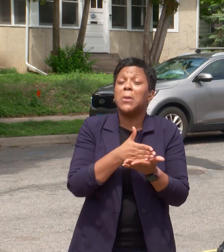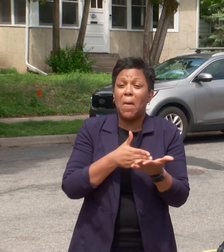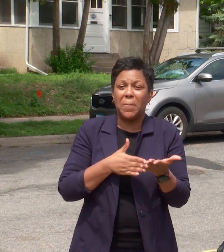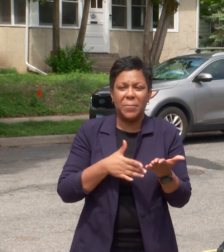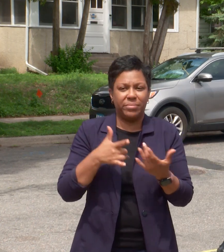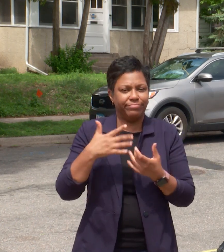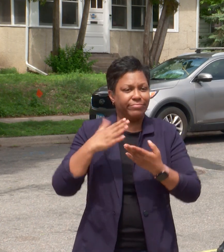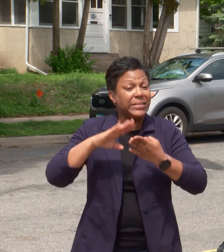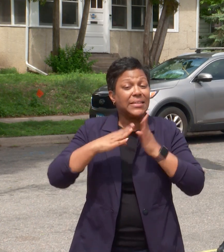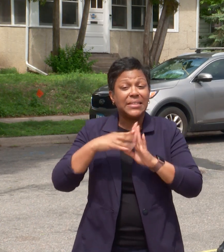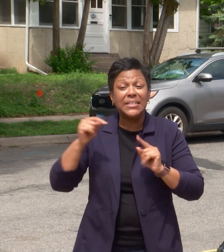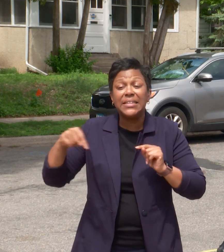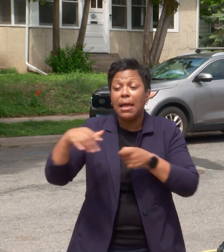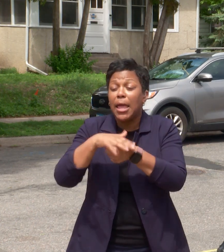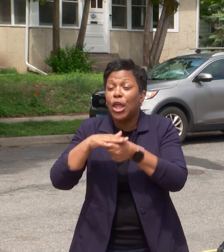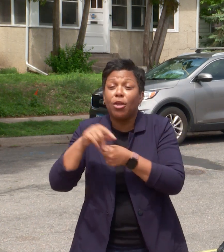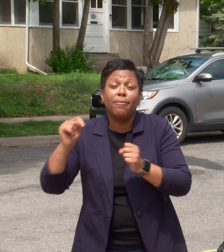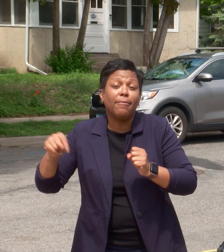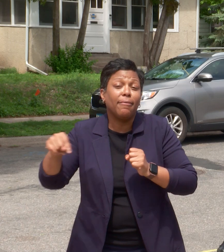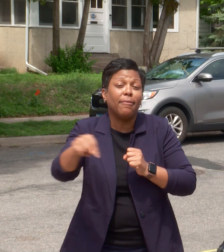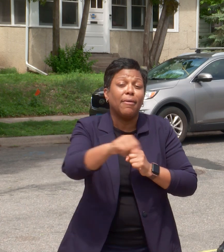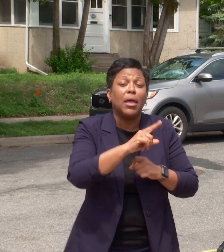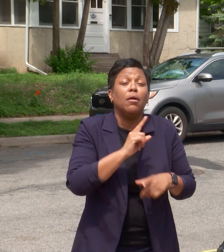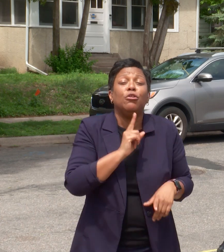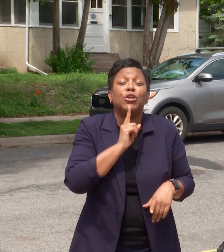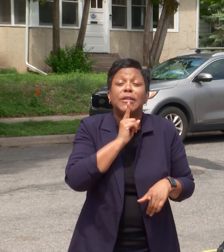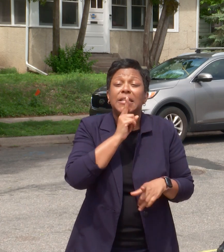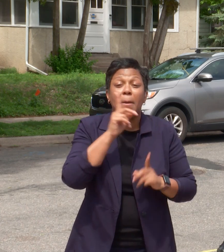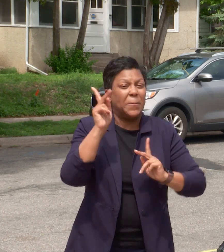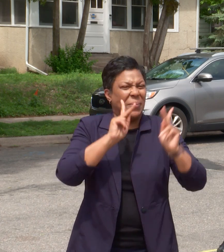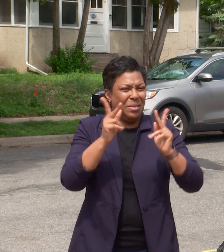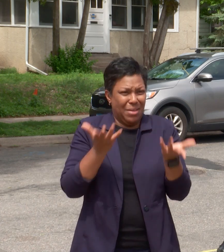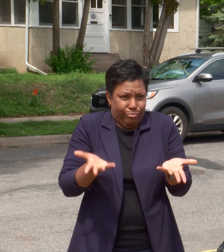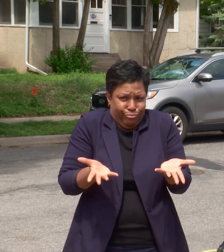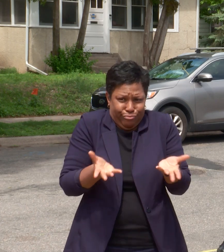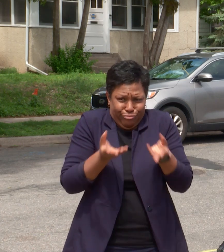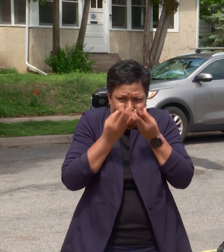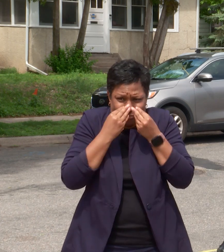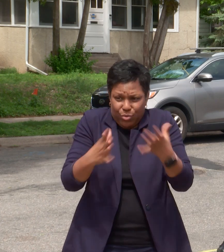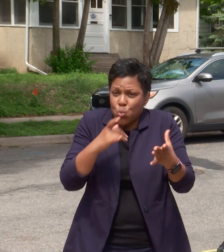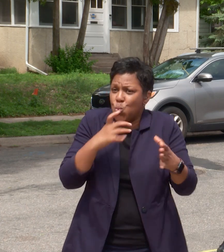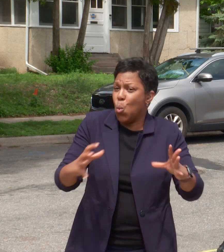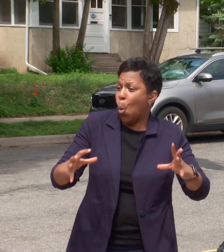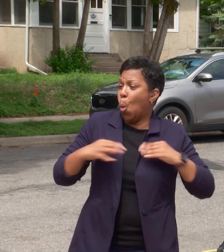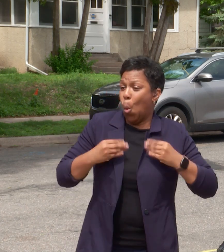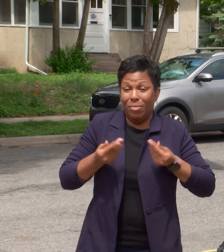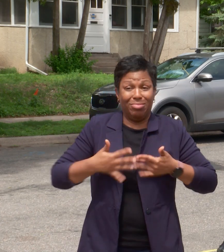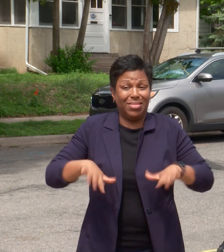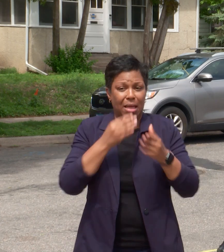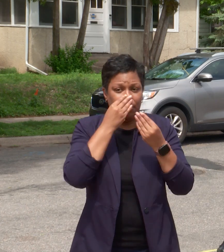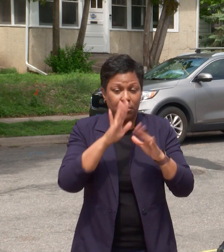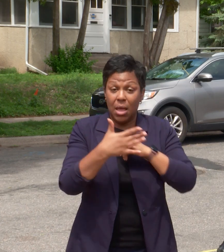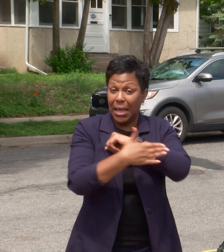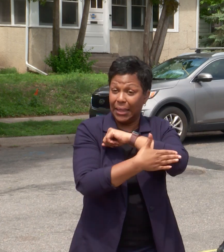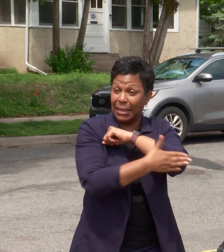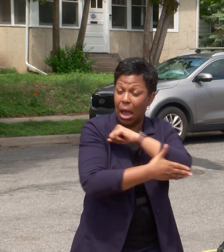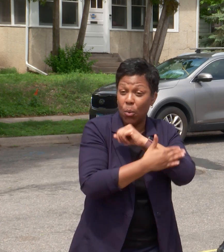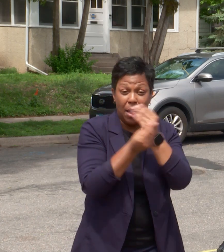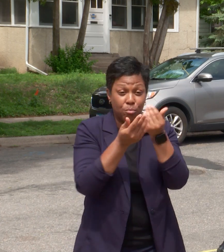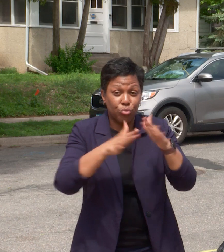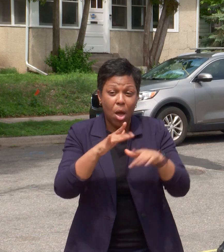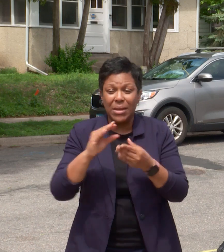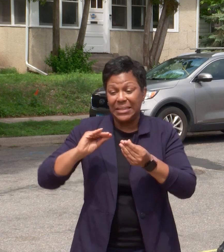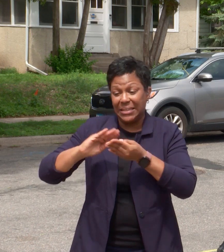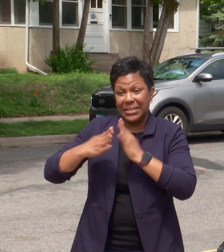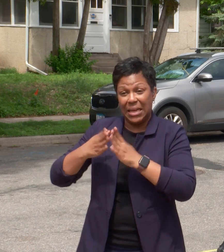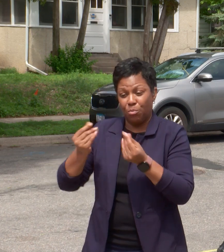is that people don't care who owns the land, which level of government is in charge. They just want to make sure the lights are turned on.